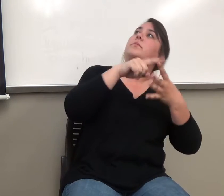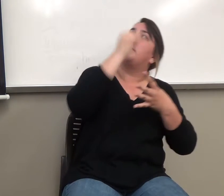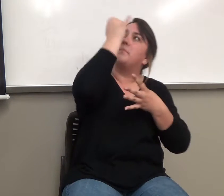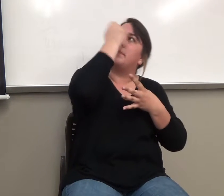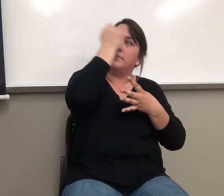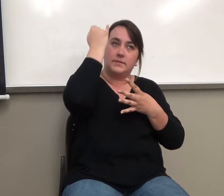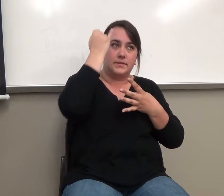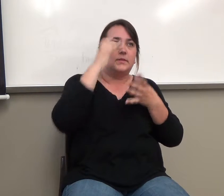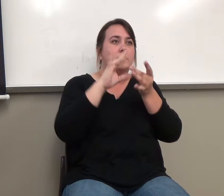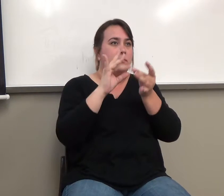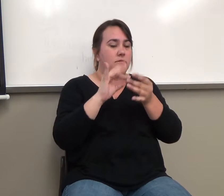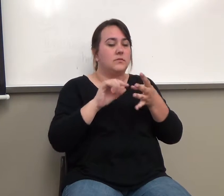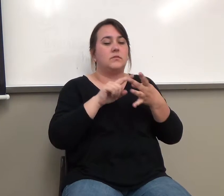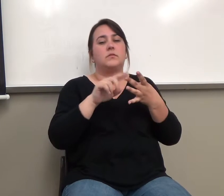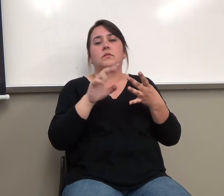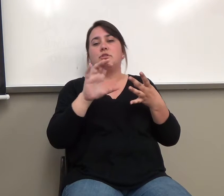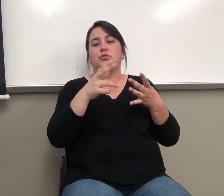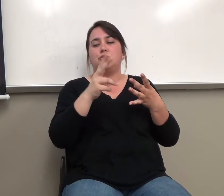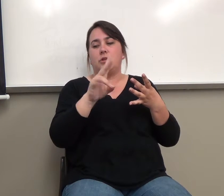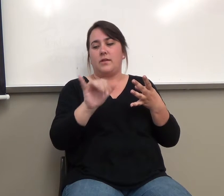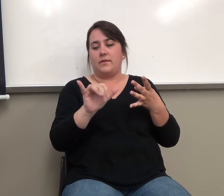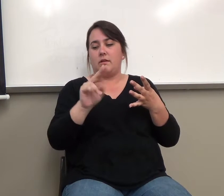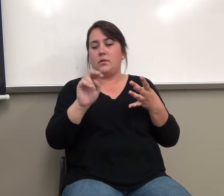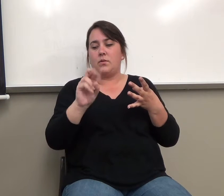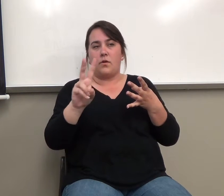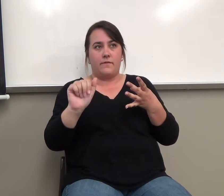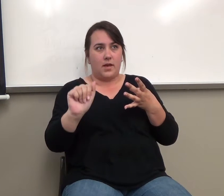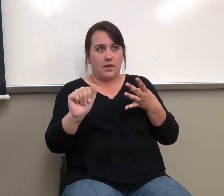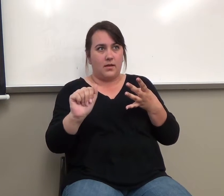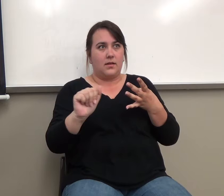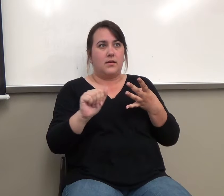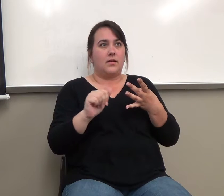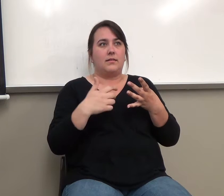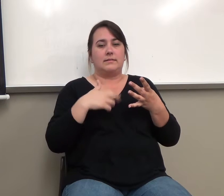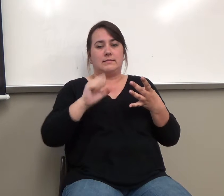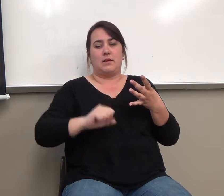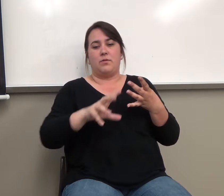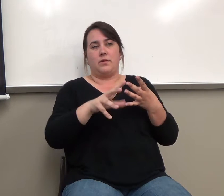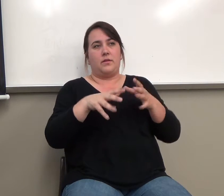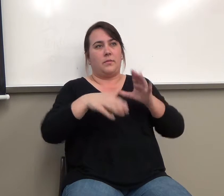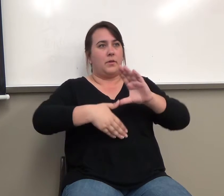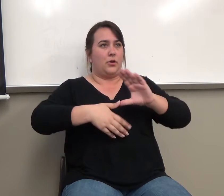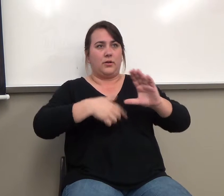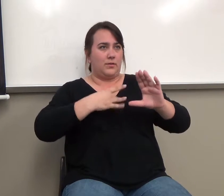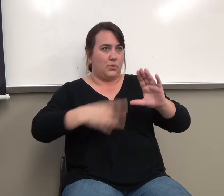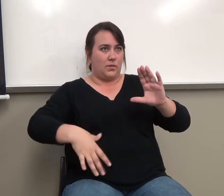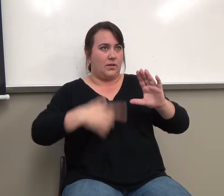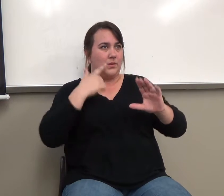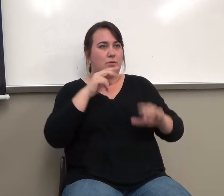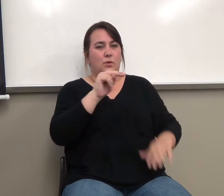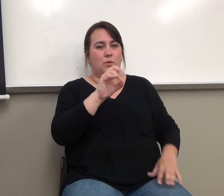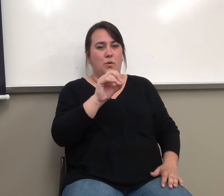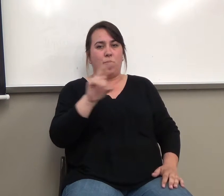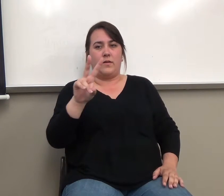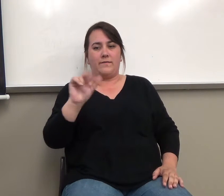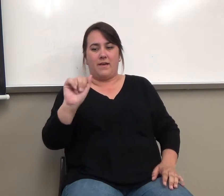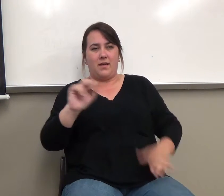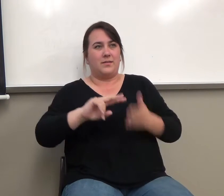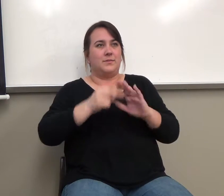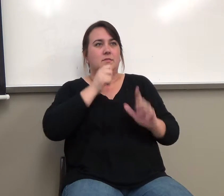The Nova, the Chevy Nova, didn't go over in South America, and Kentucky Fried Chicken doesn't